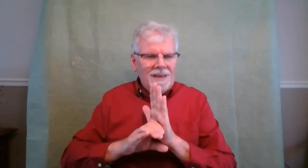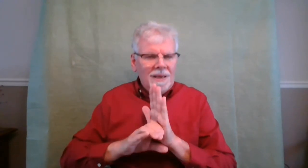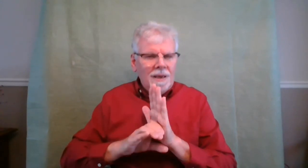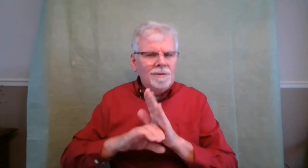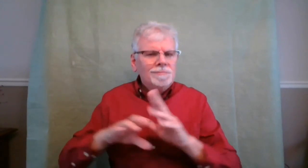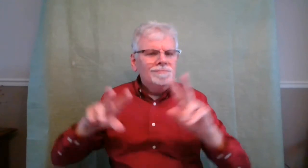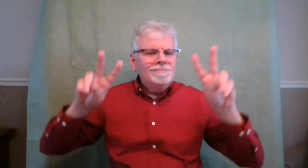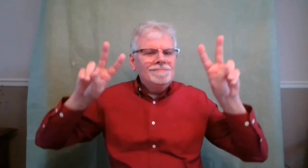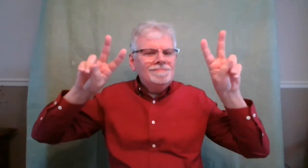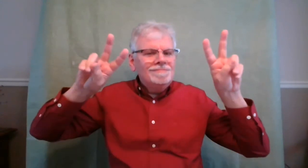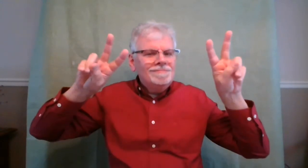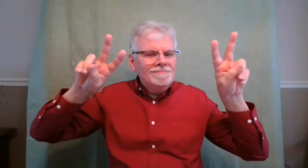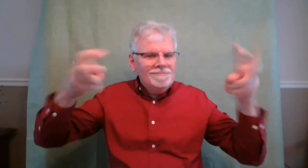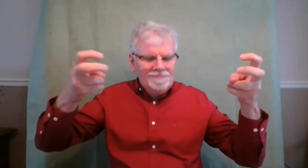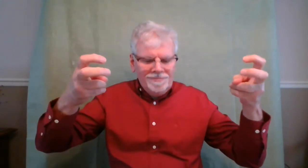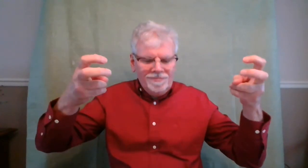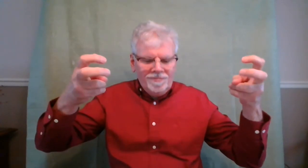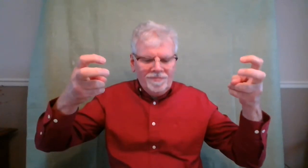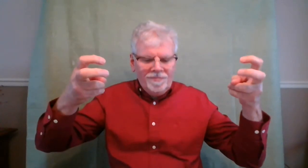And his commandment is this: